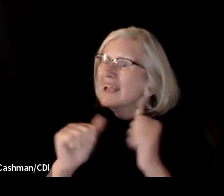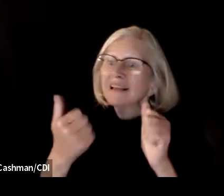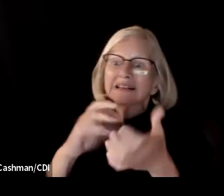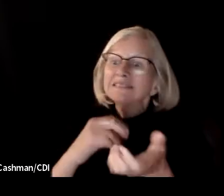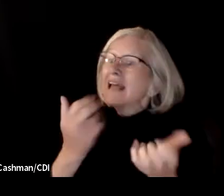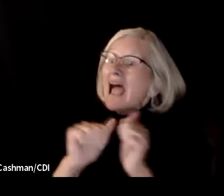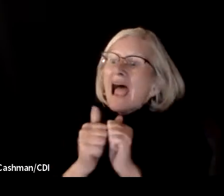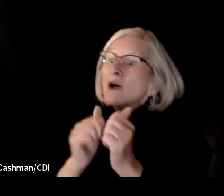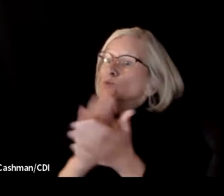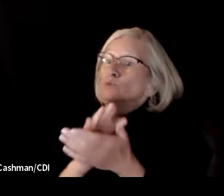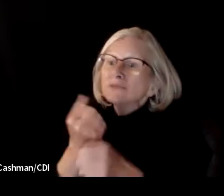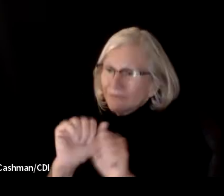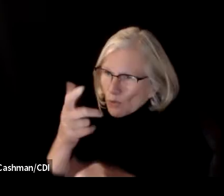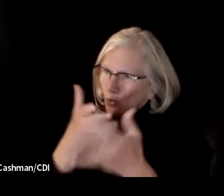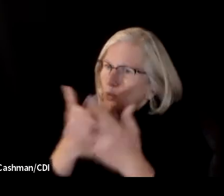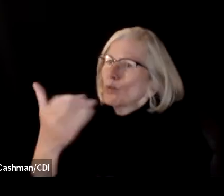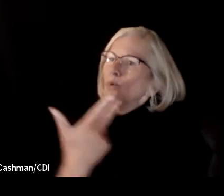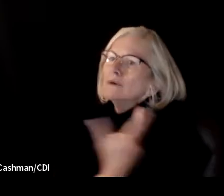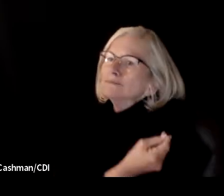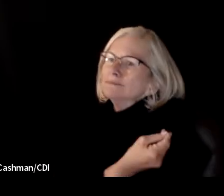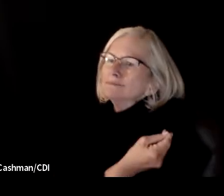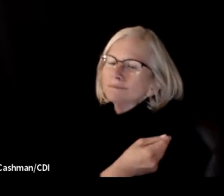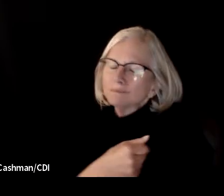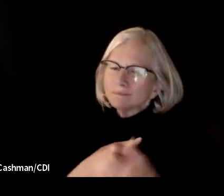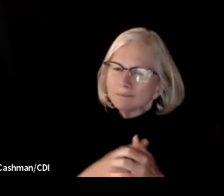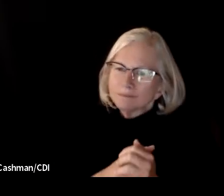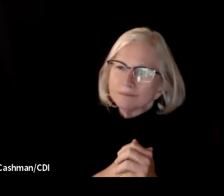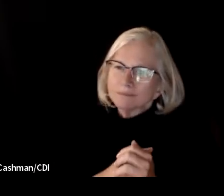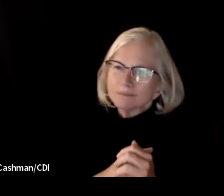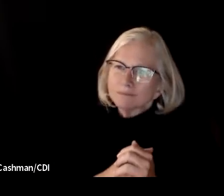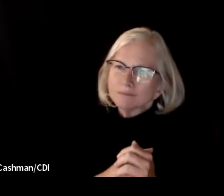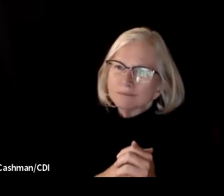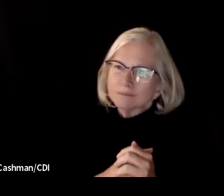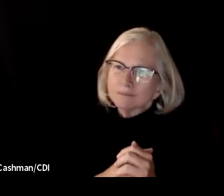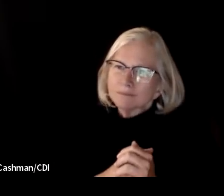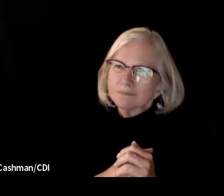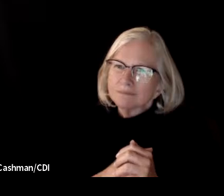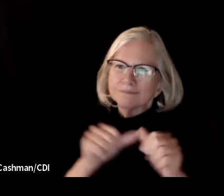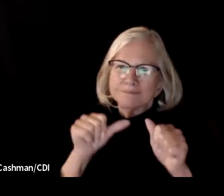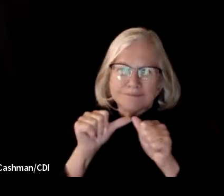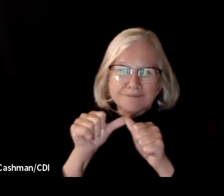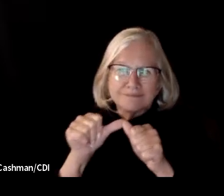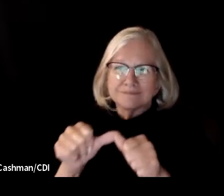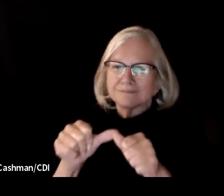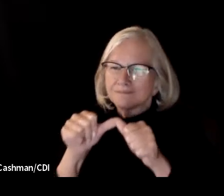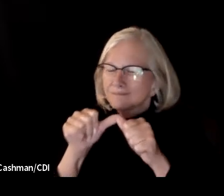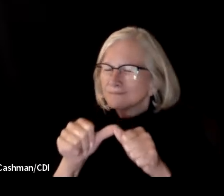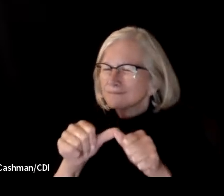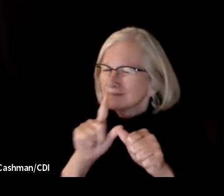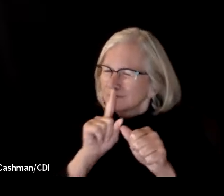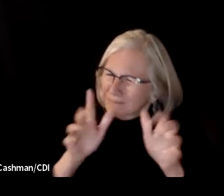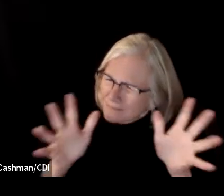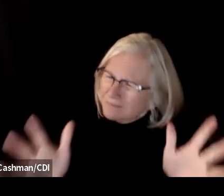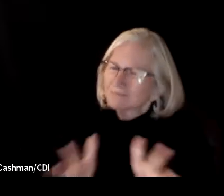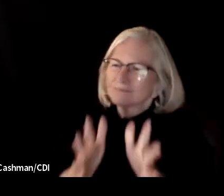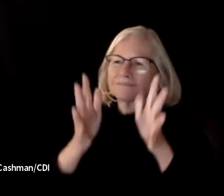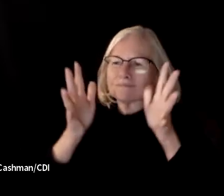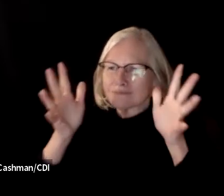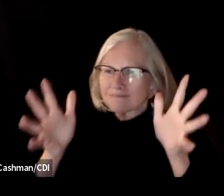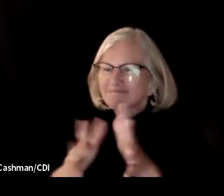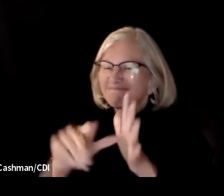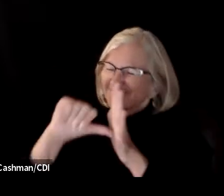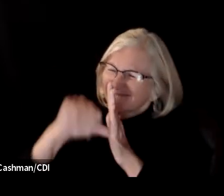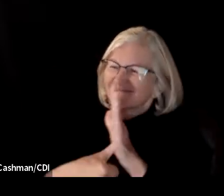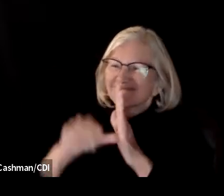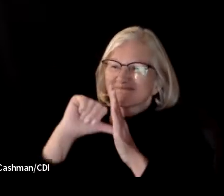kind of community-wide. So continuing to really urge vaccination, and I just want to put in another plug for the